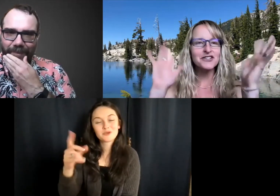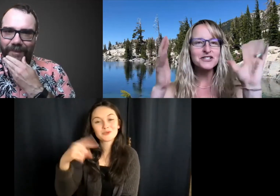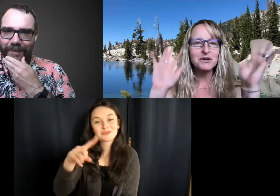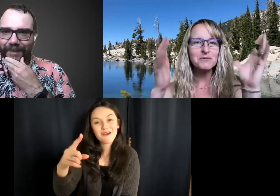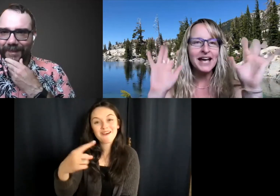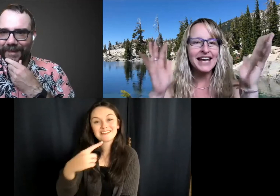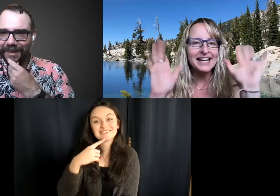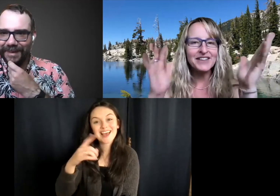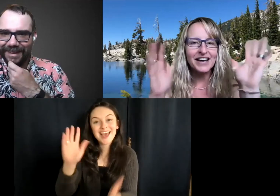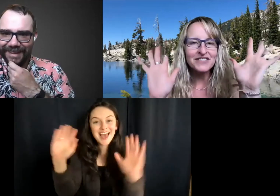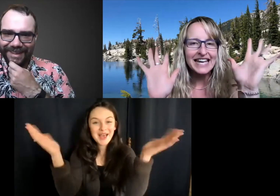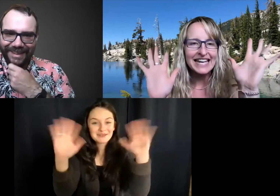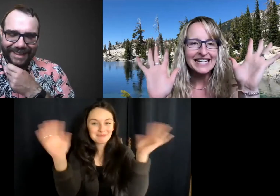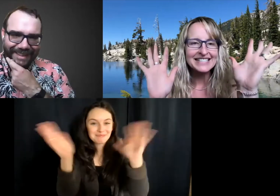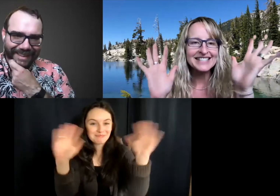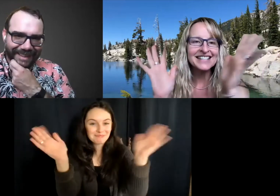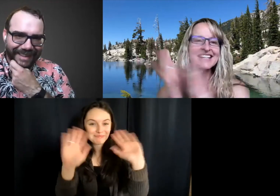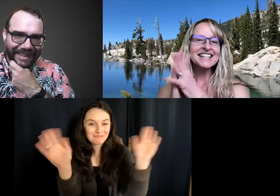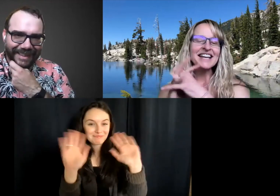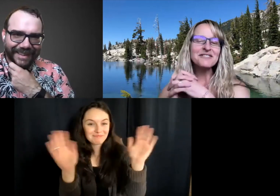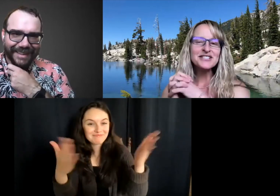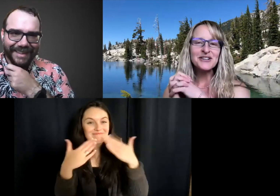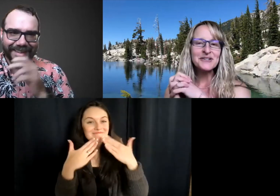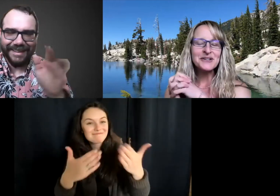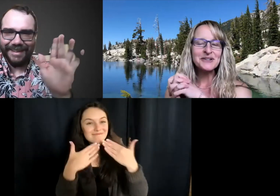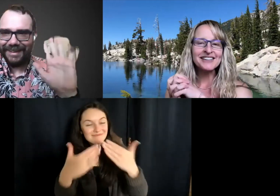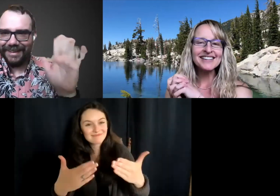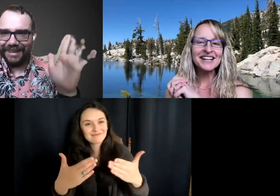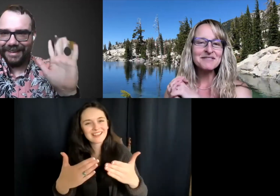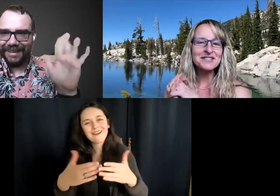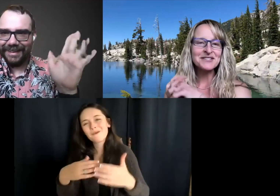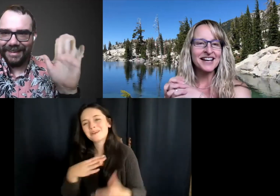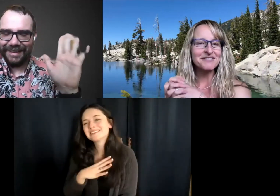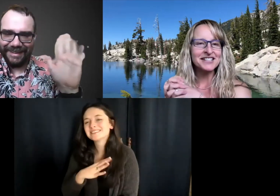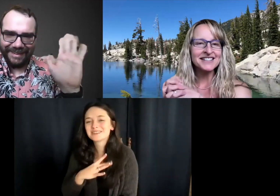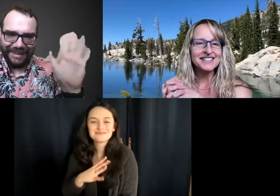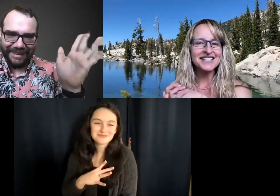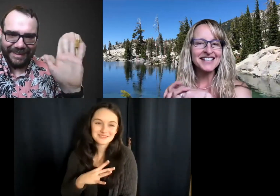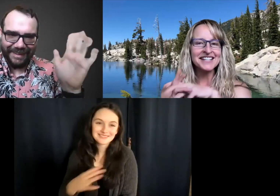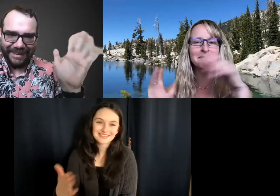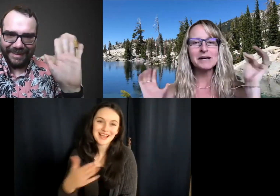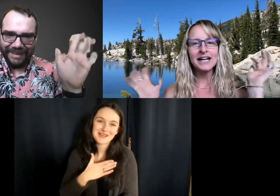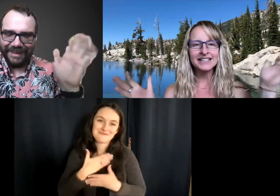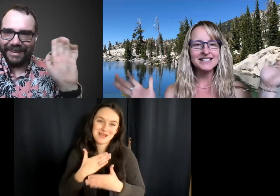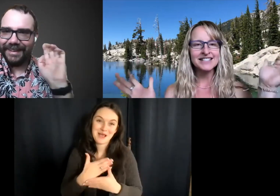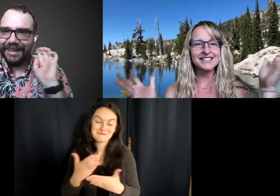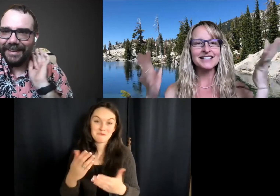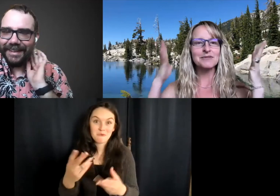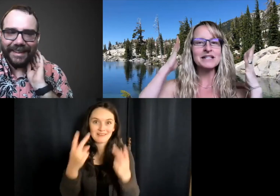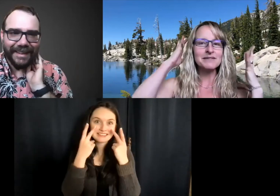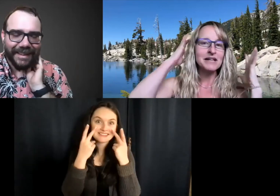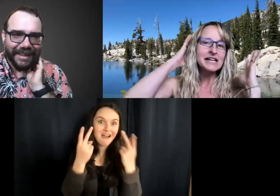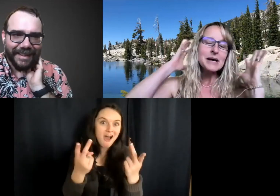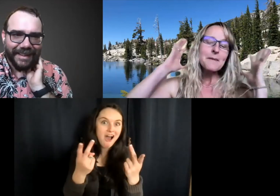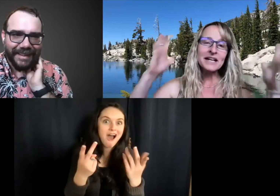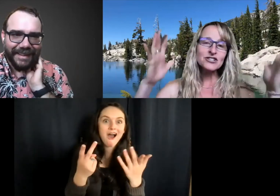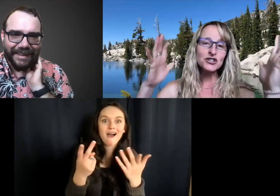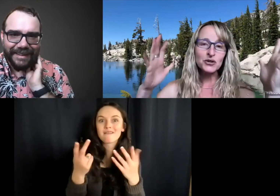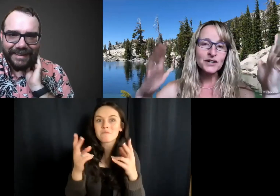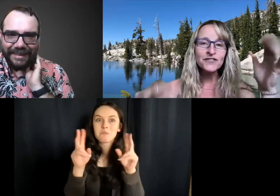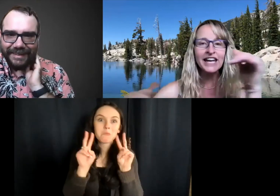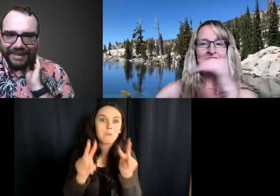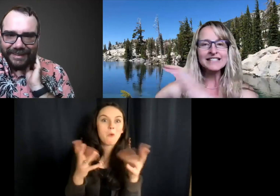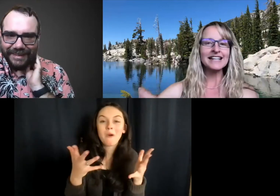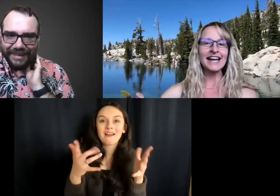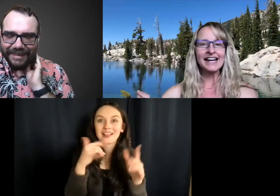a virtual wave of thanks? That was so cool. I'm so glad we got to see behind the scenes that we can picture